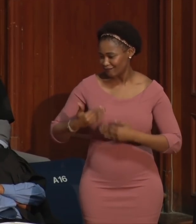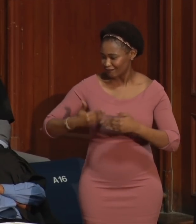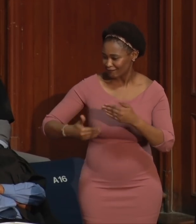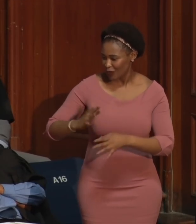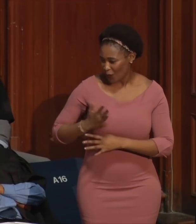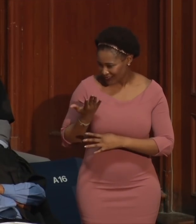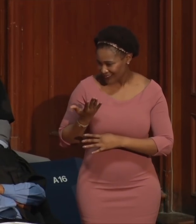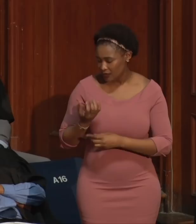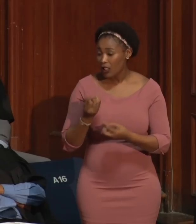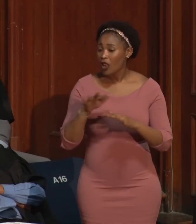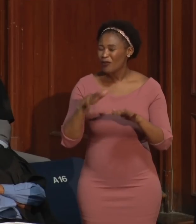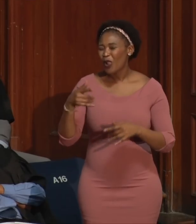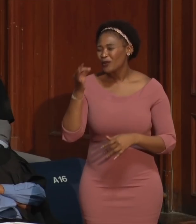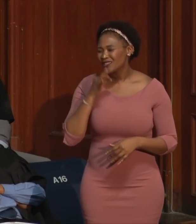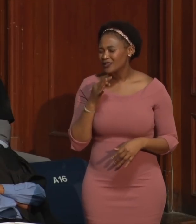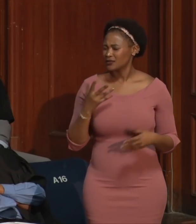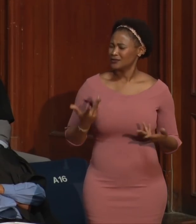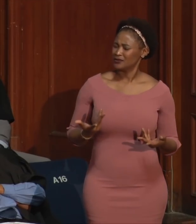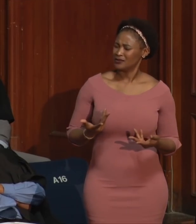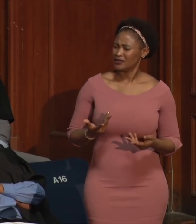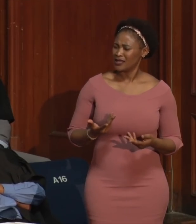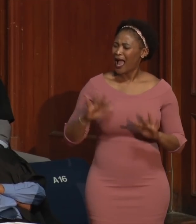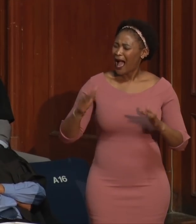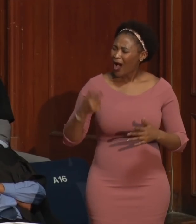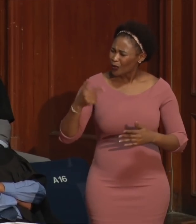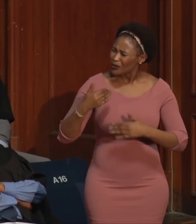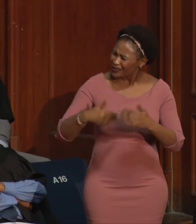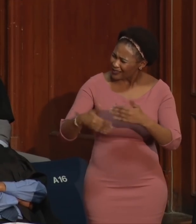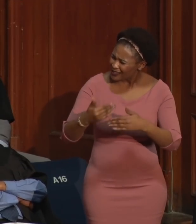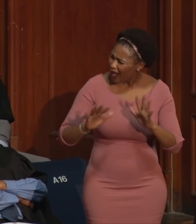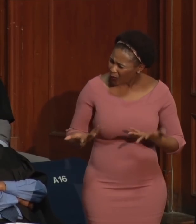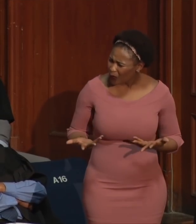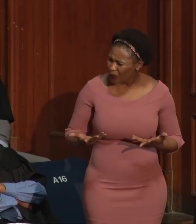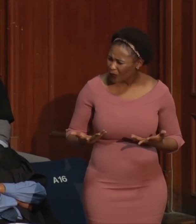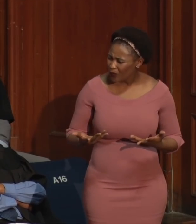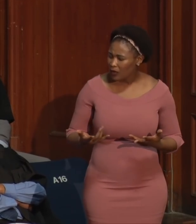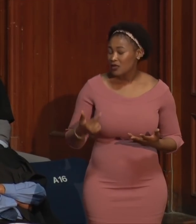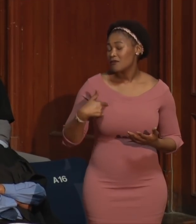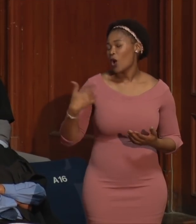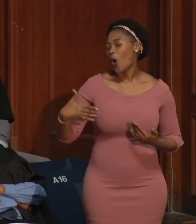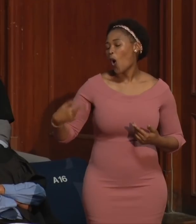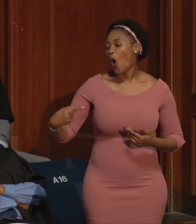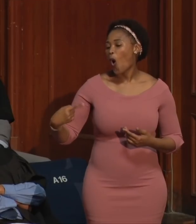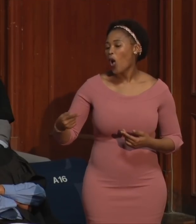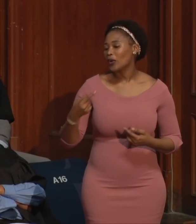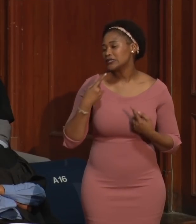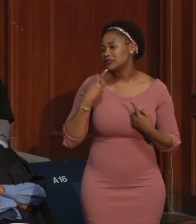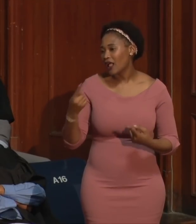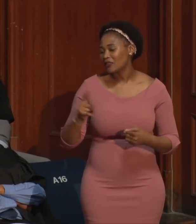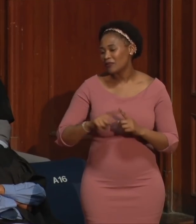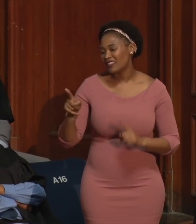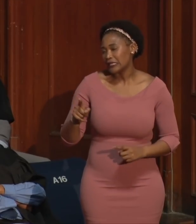Many people always ask me, how did you get through it over the years? And so often they're disappointed by my